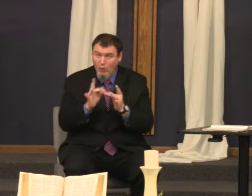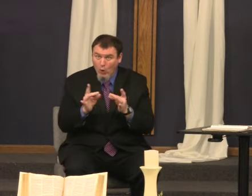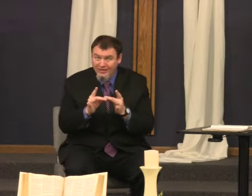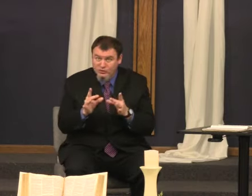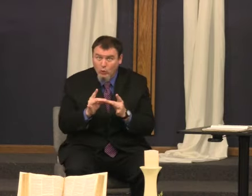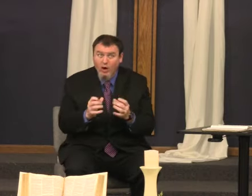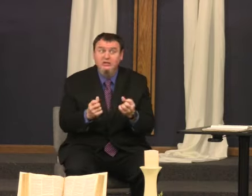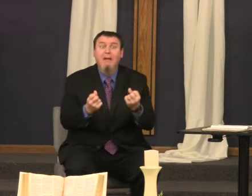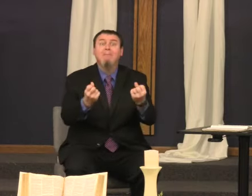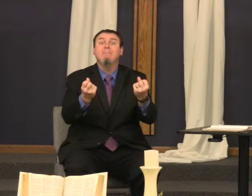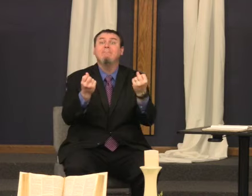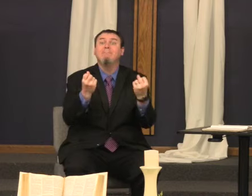Jesus,